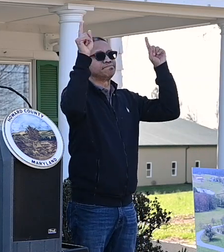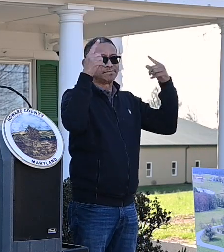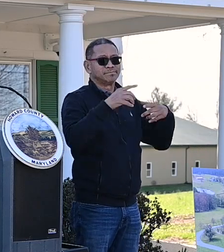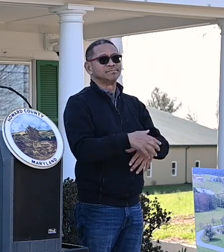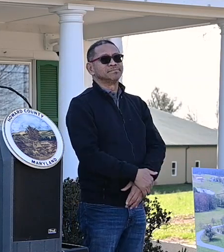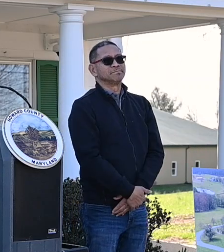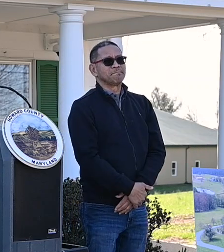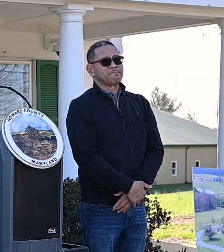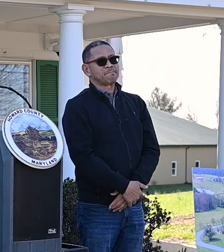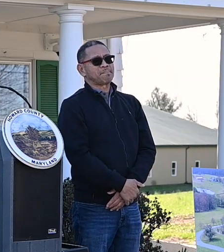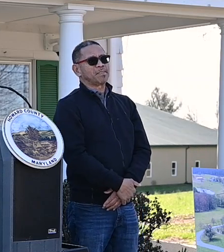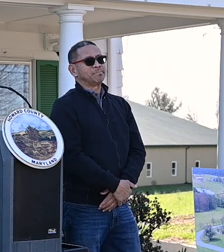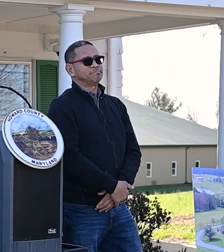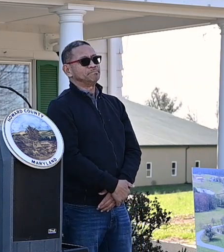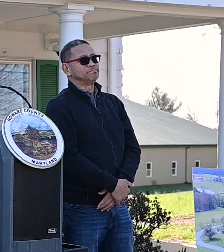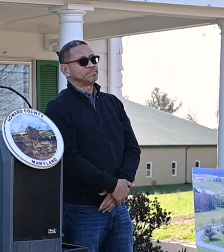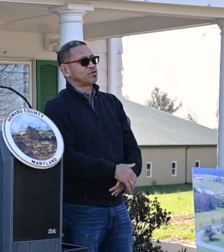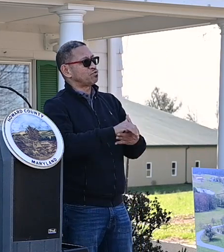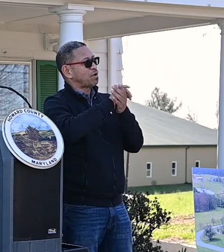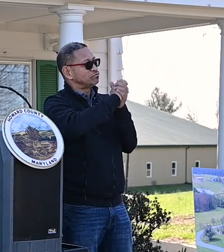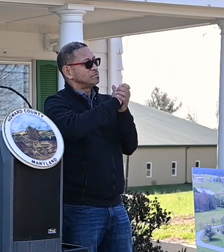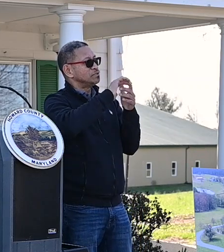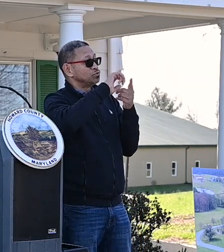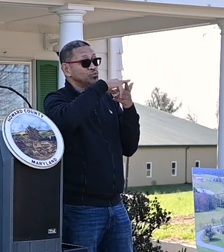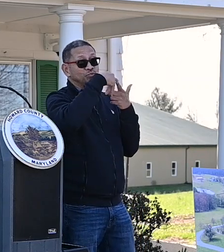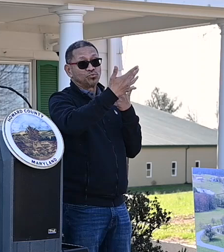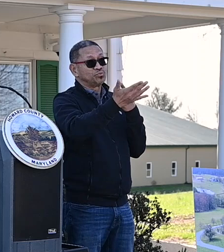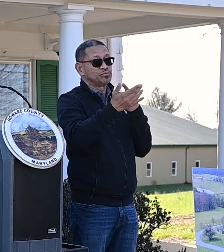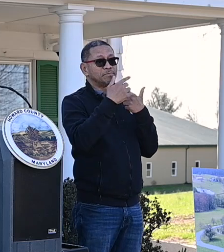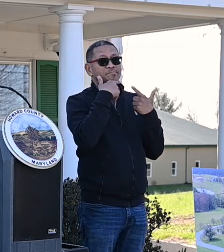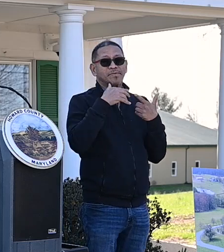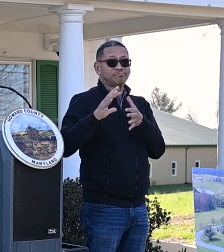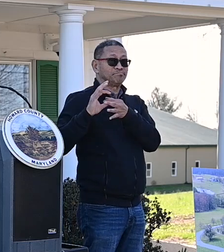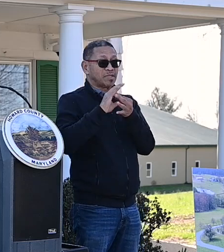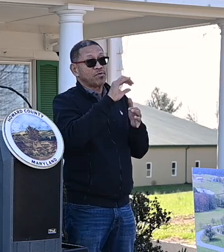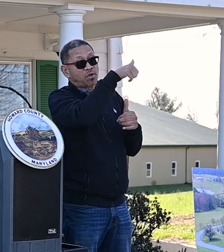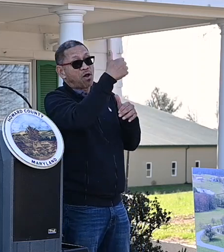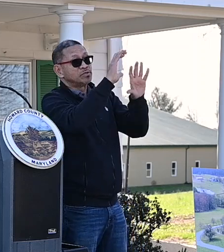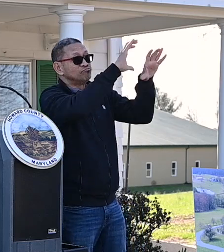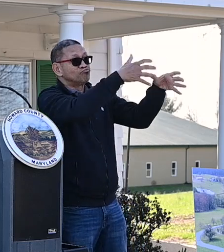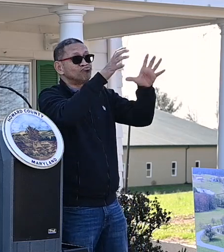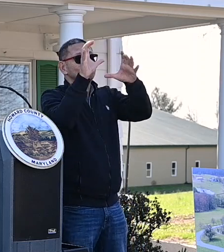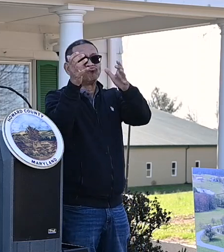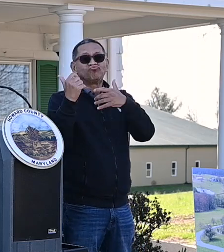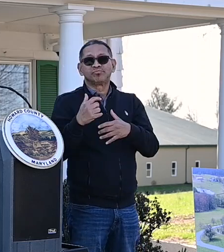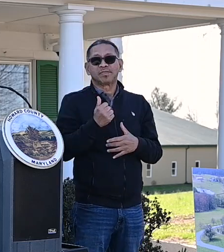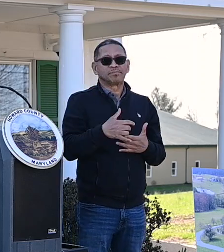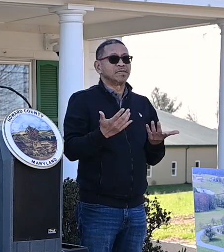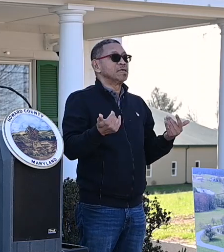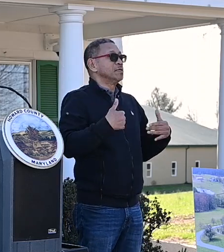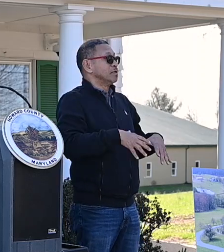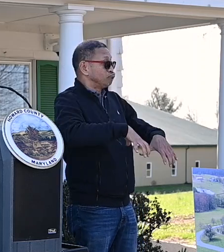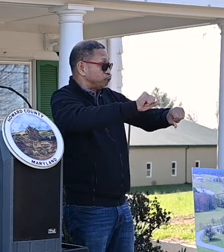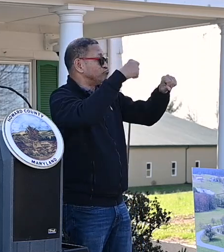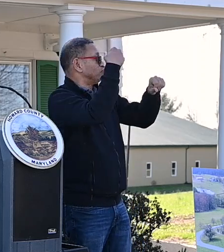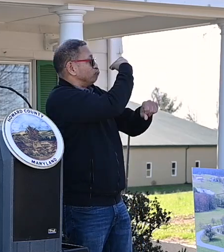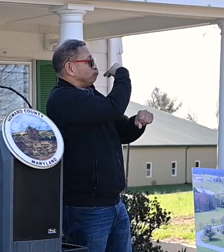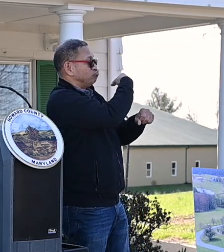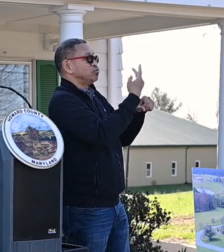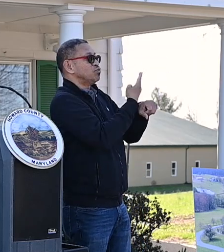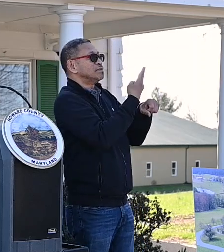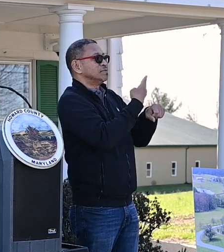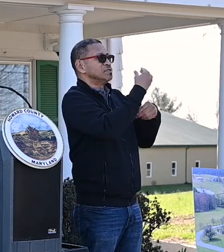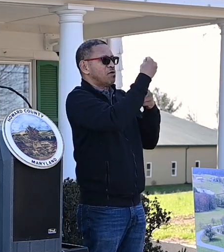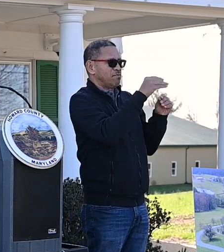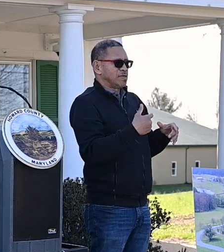reality. Also, congratulations to the related parties who will be occupying this as their home to